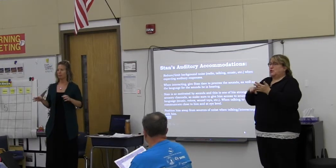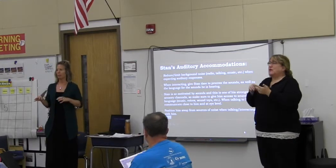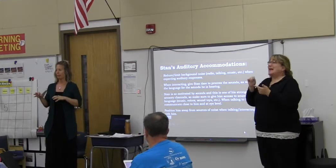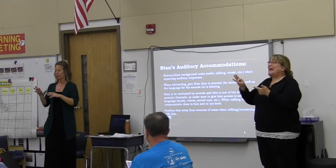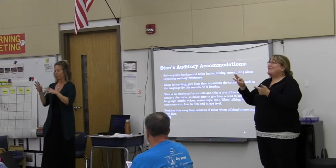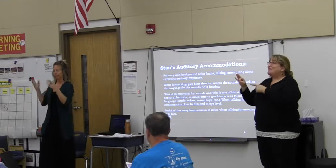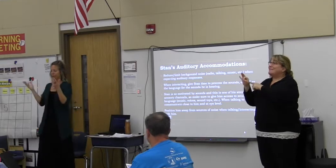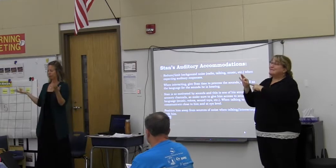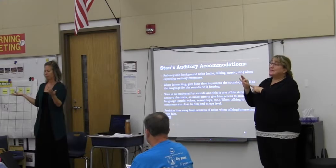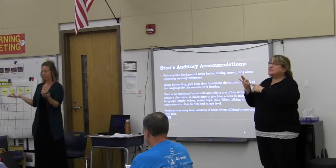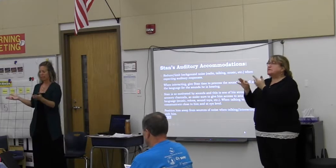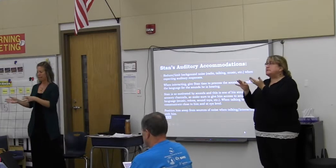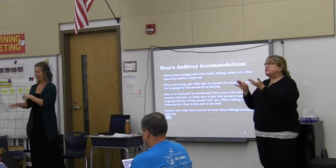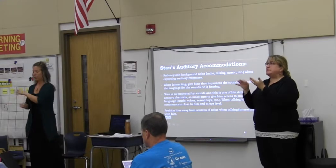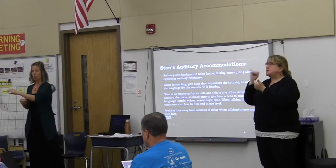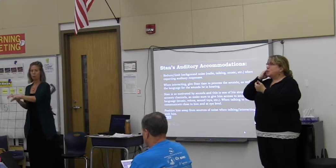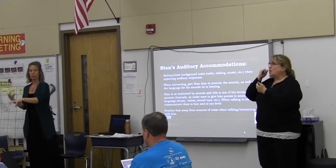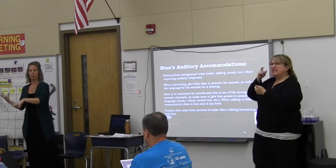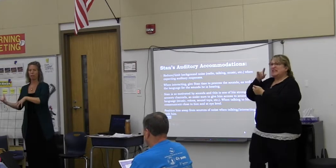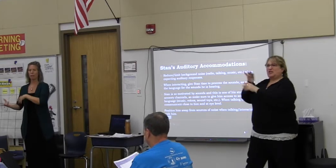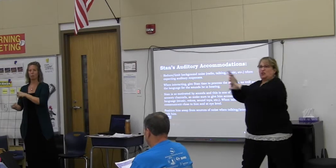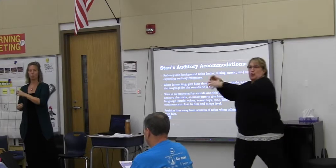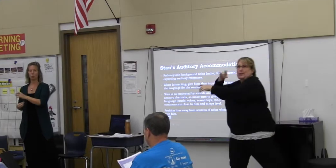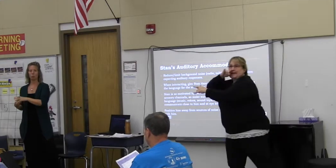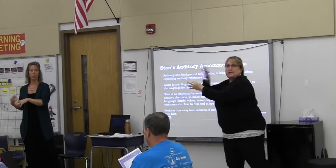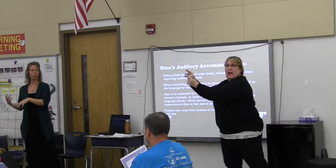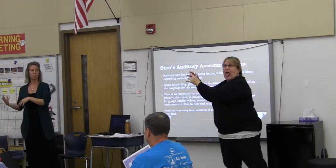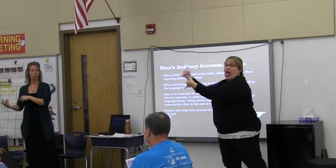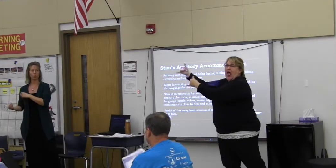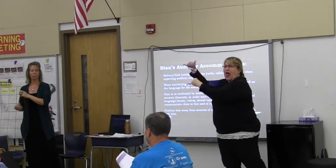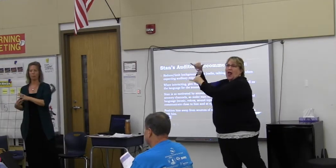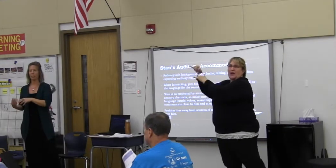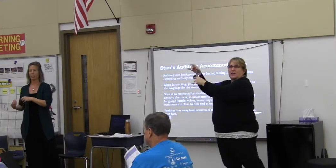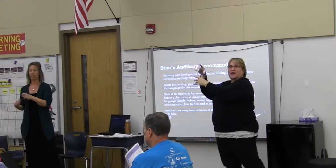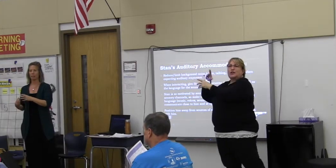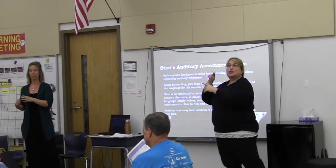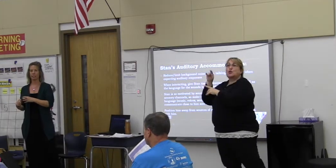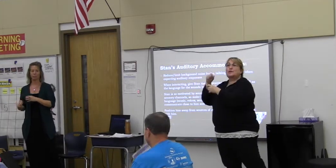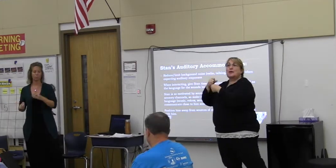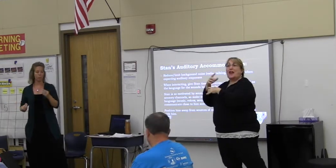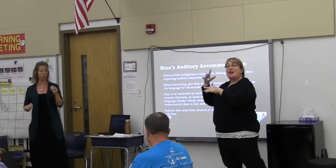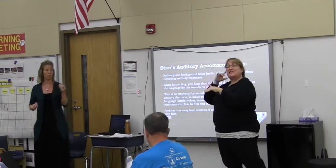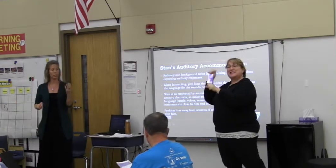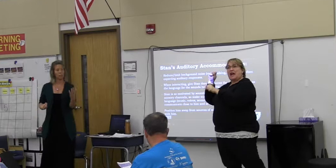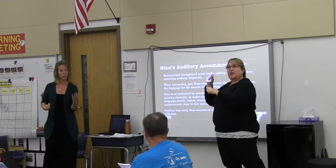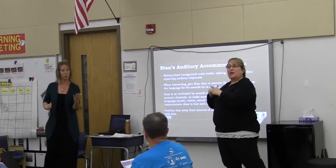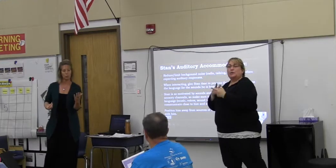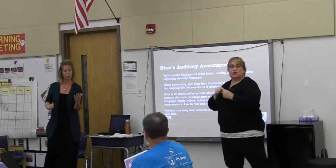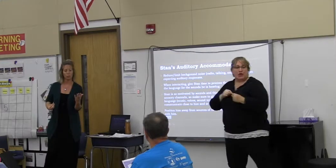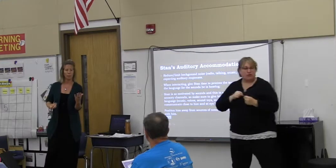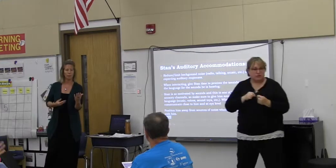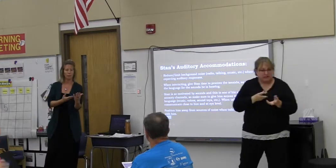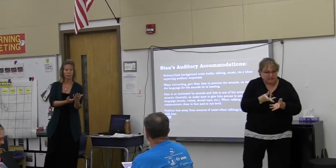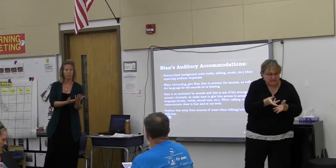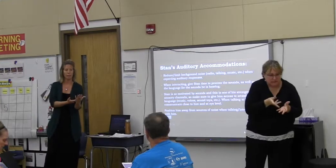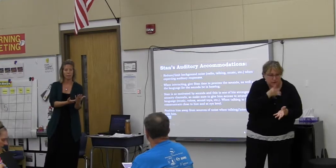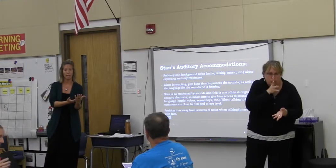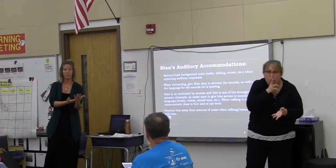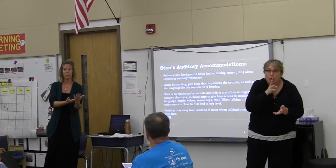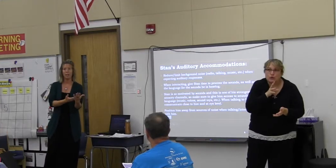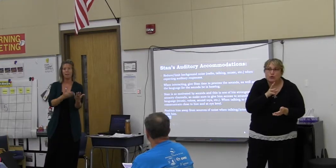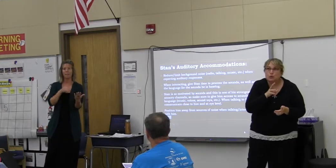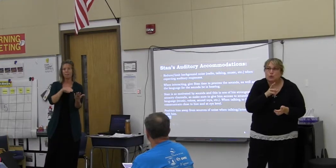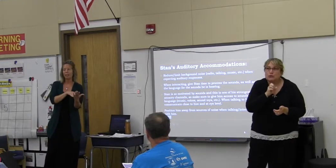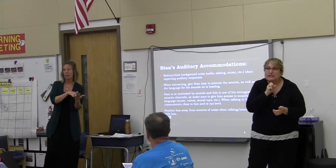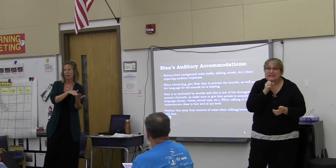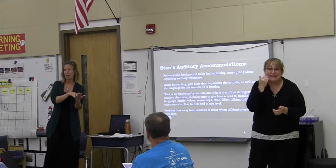if, say, kids are over here playing with a toy and there's toys that are making a lot of sounds, that you're trying to talk to a Stan right